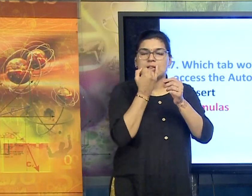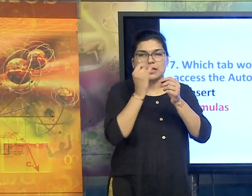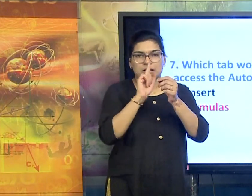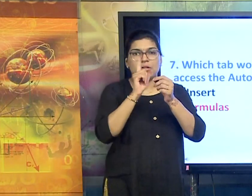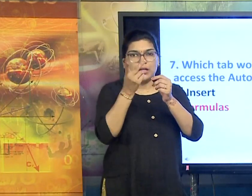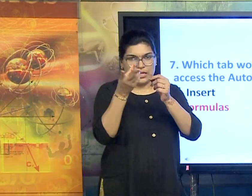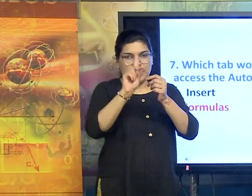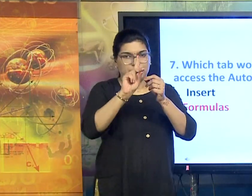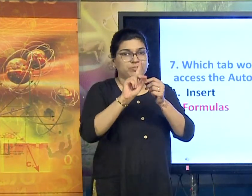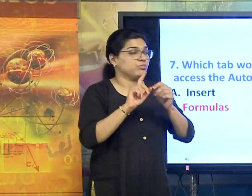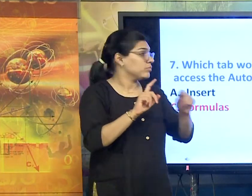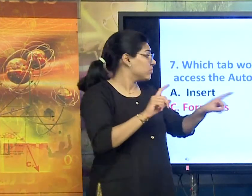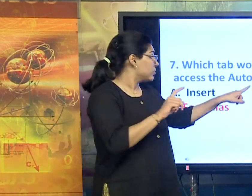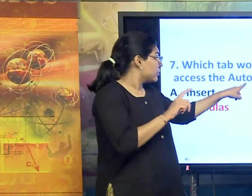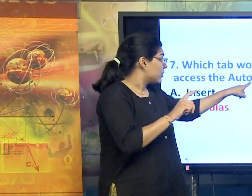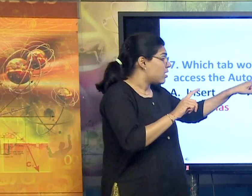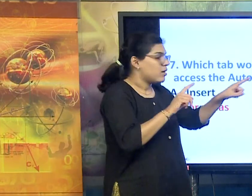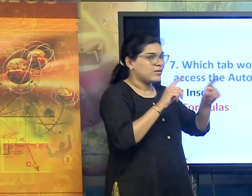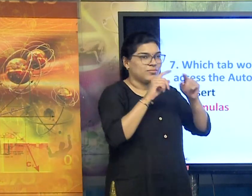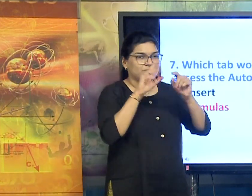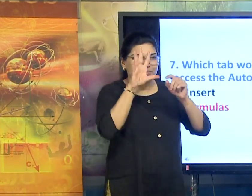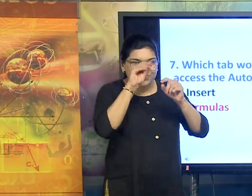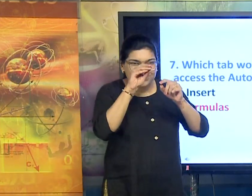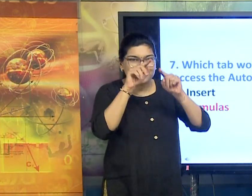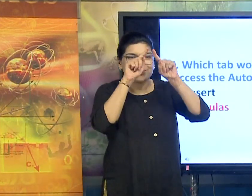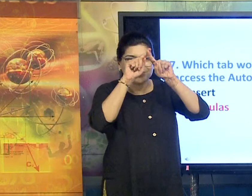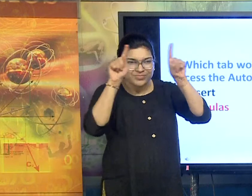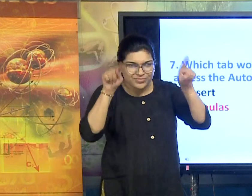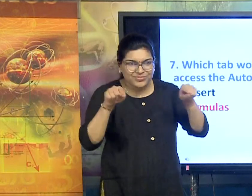The earlier I had explained you, this auto sum feature,